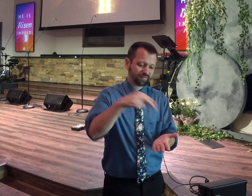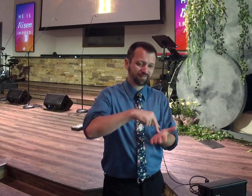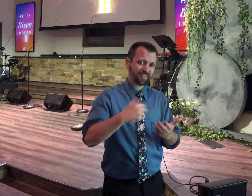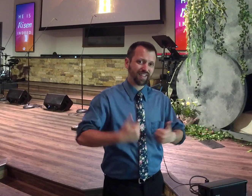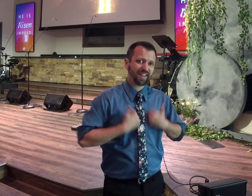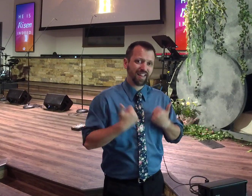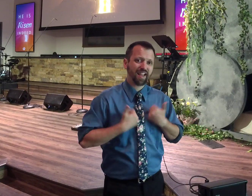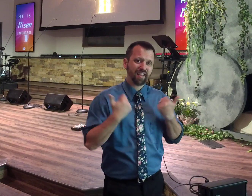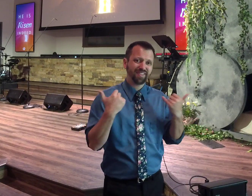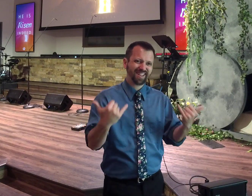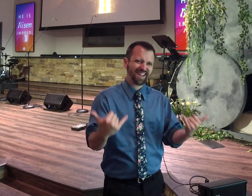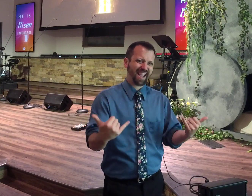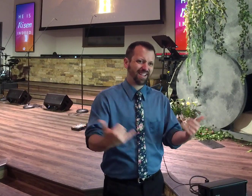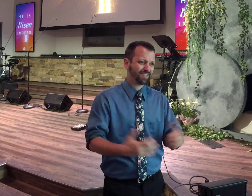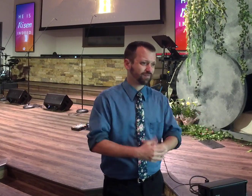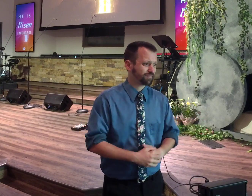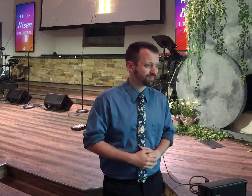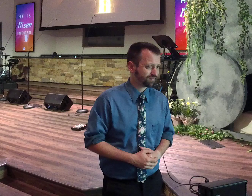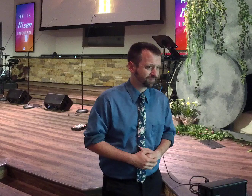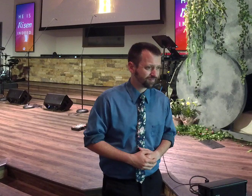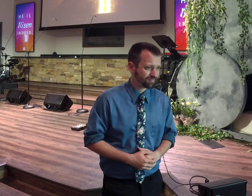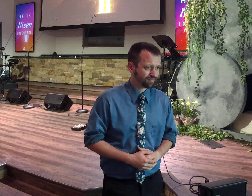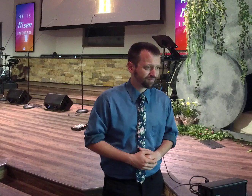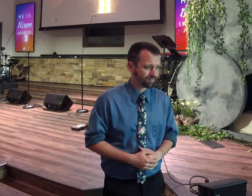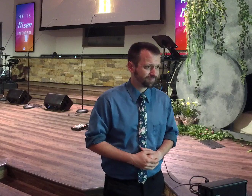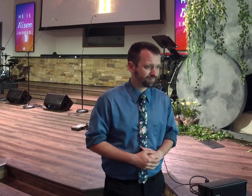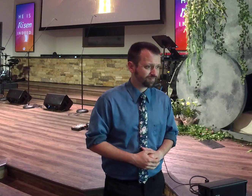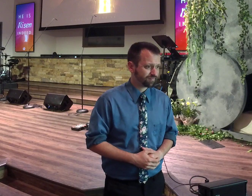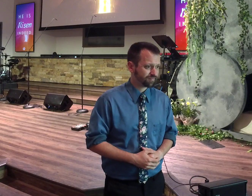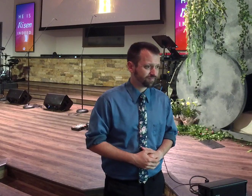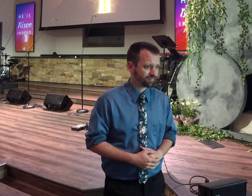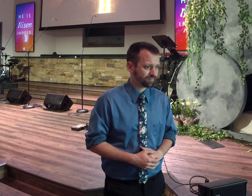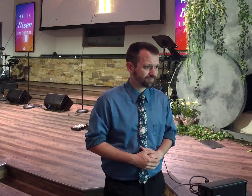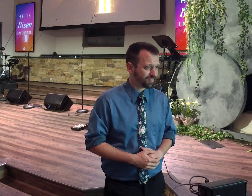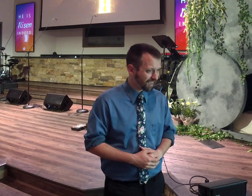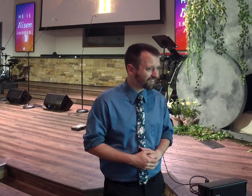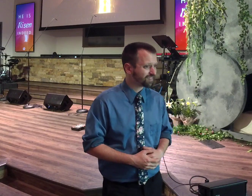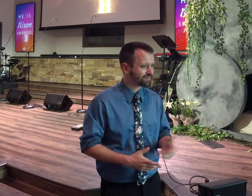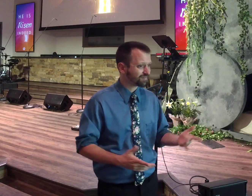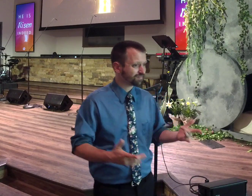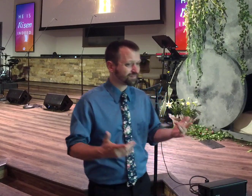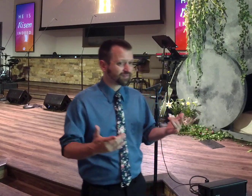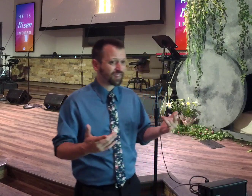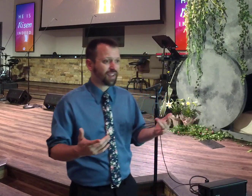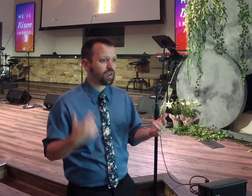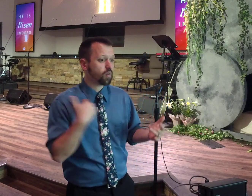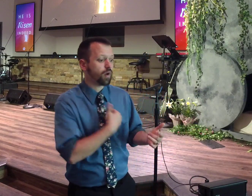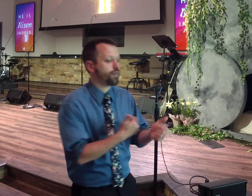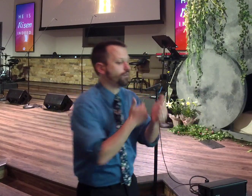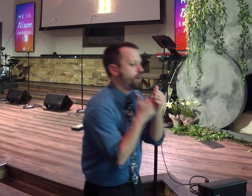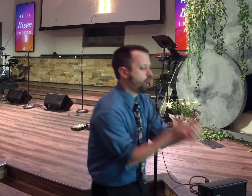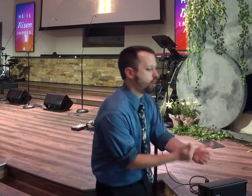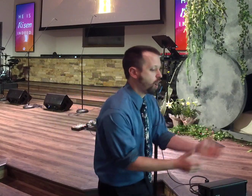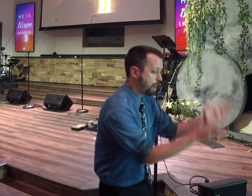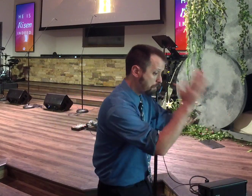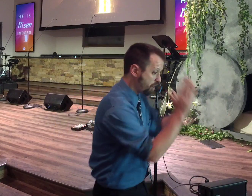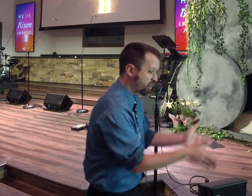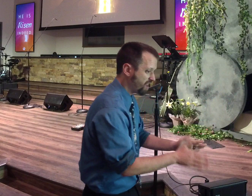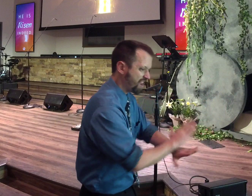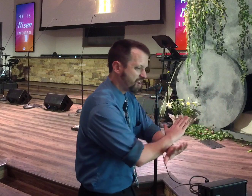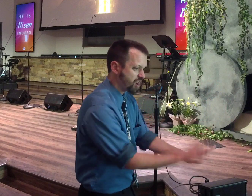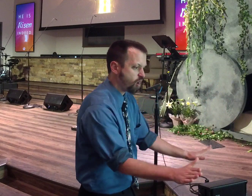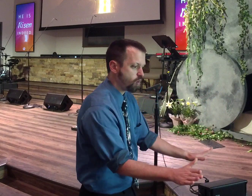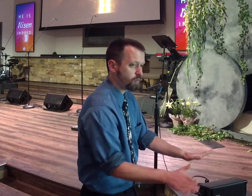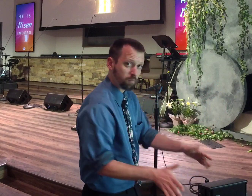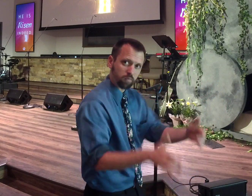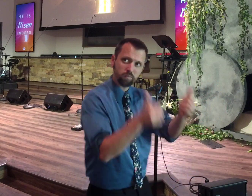today. And the Bible says there's no need. There's no need for us to follow after someone else besides Jesus.